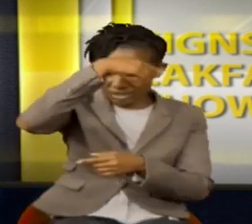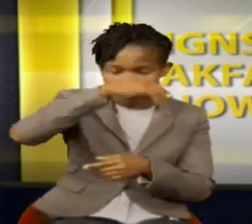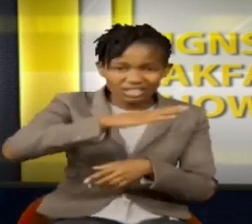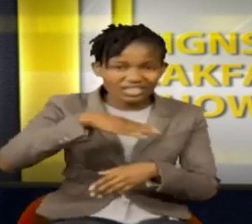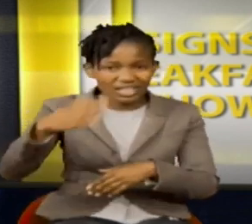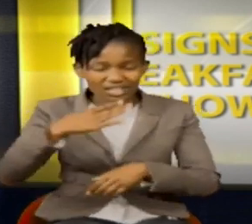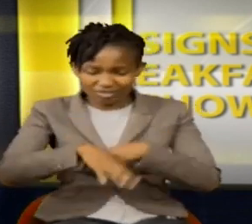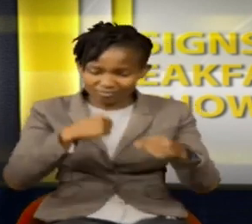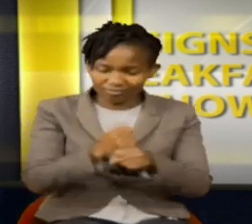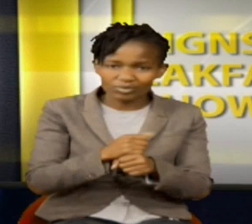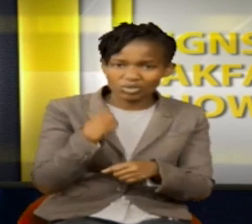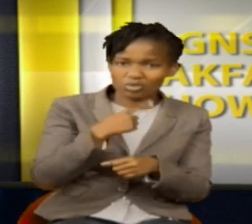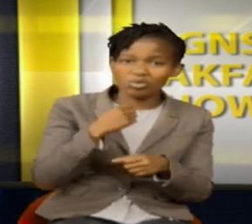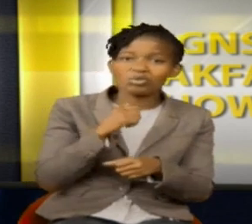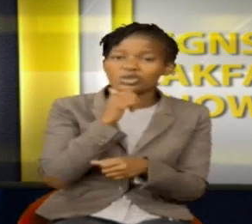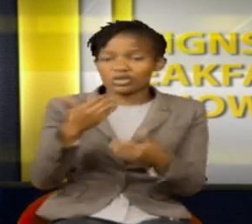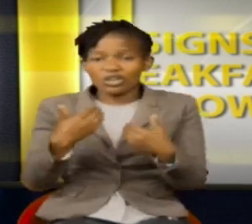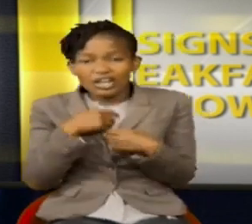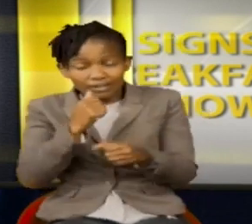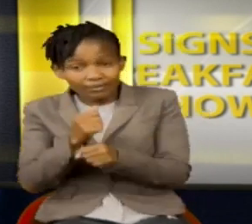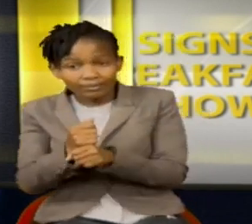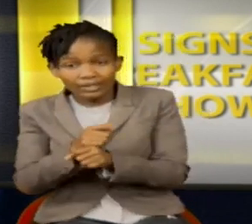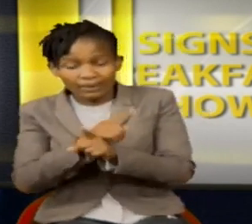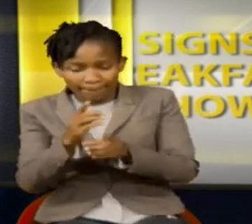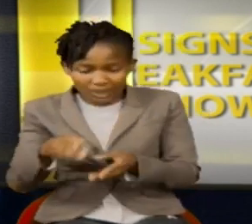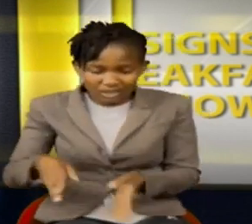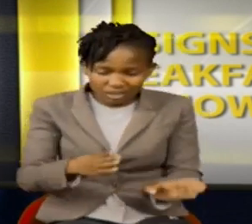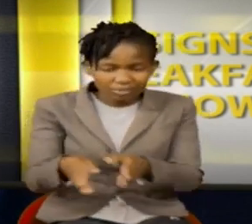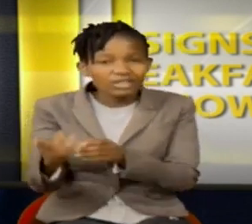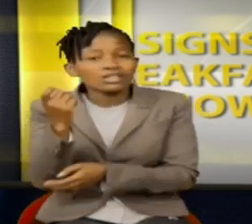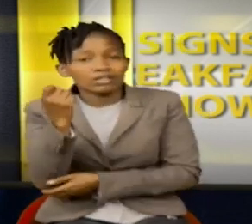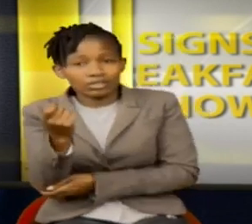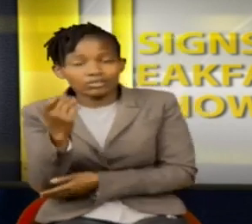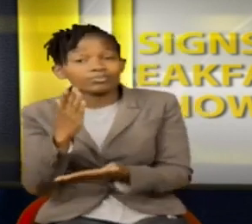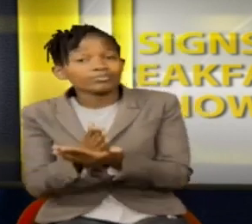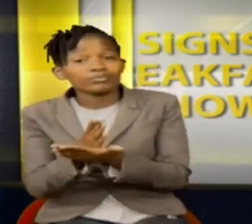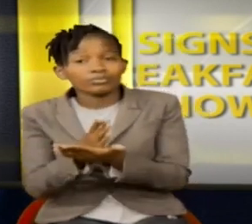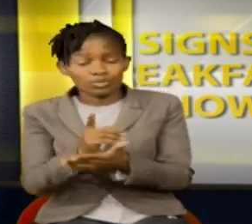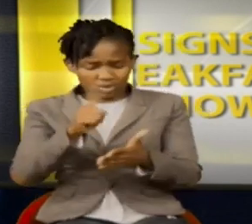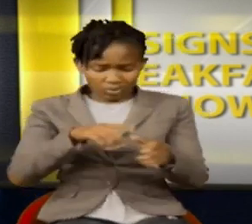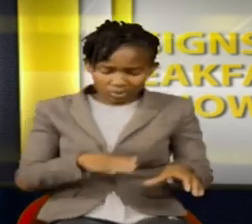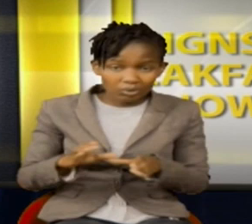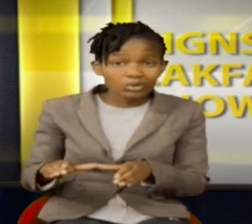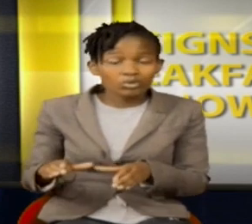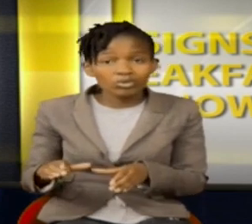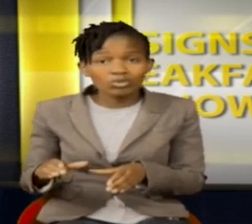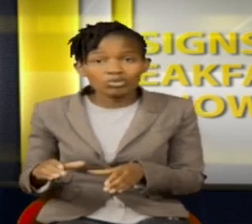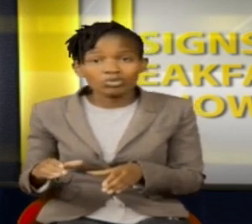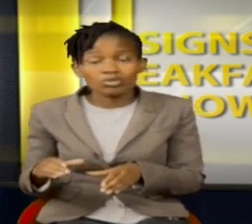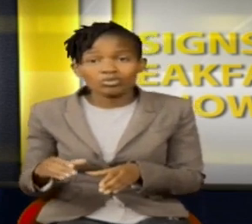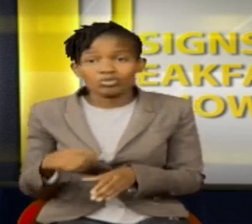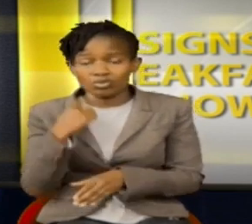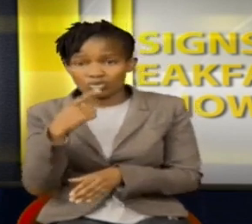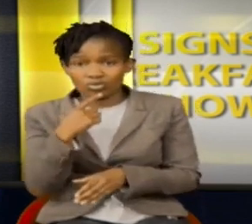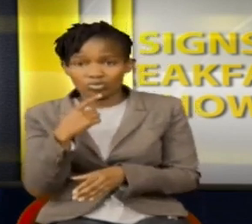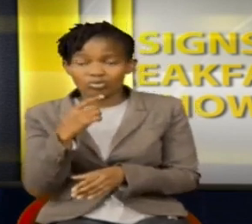a ballooning labor force, but the opportunities are very little. So what do we do with these 800,000 people? Being